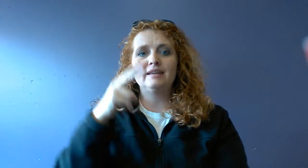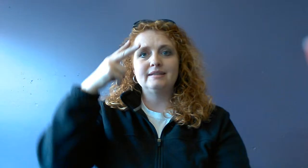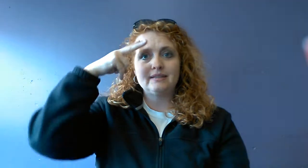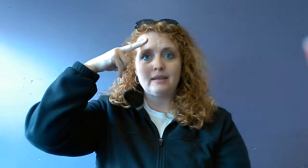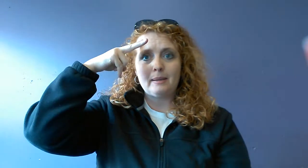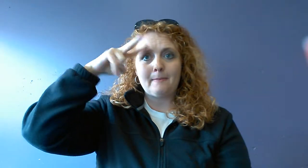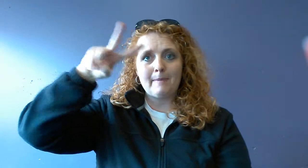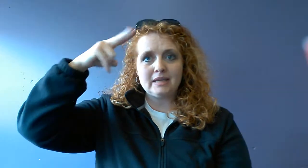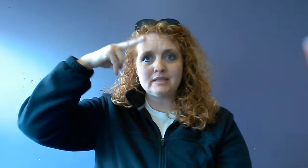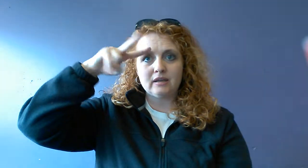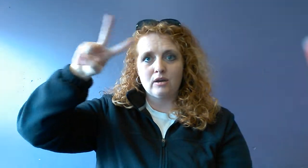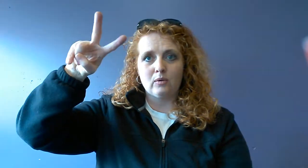is Mexico.